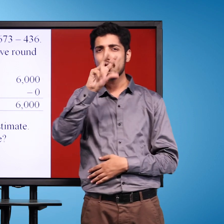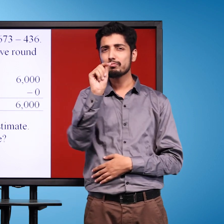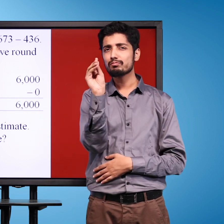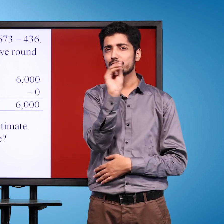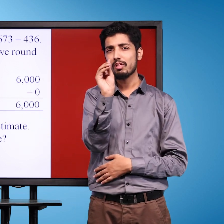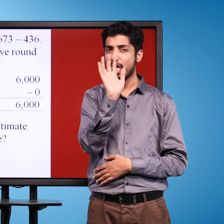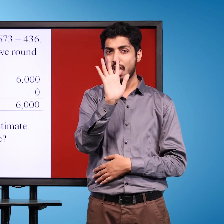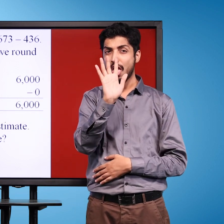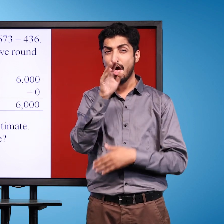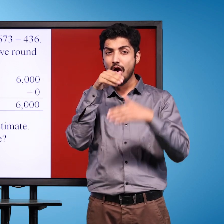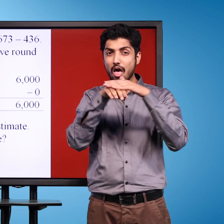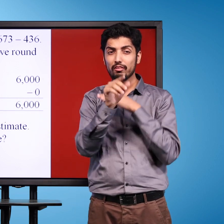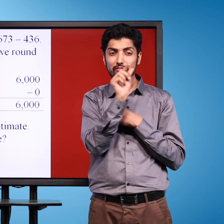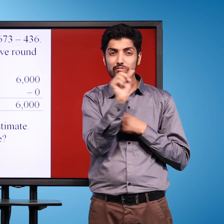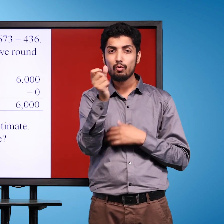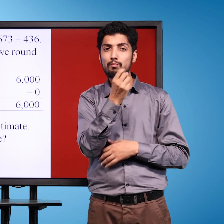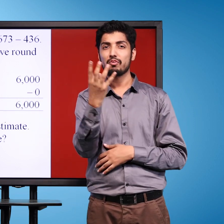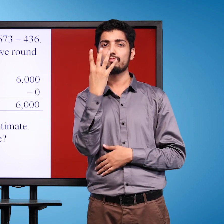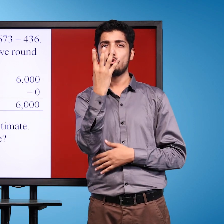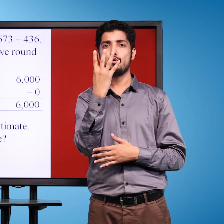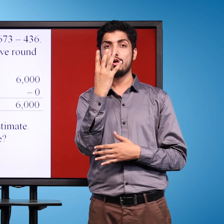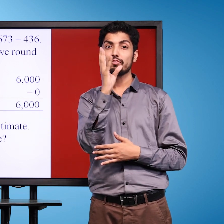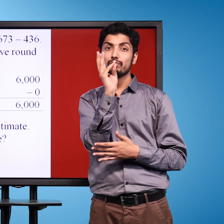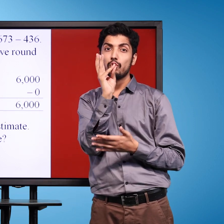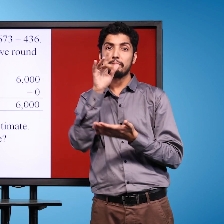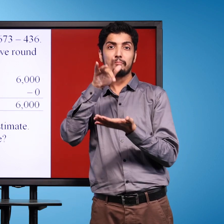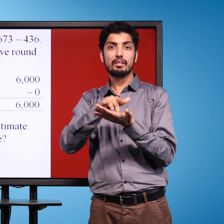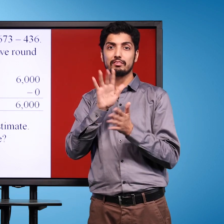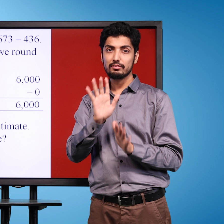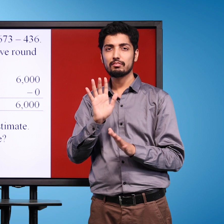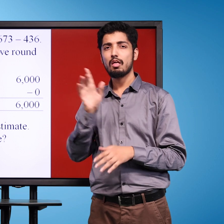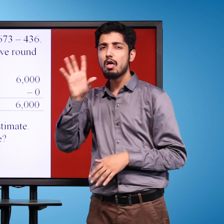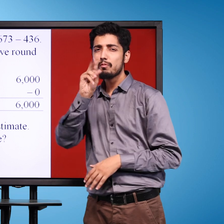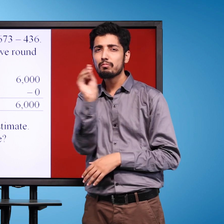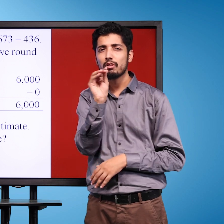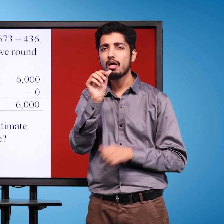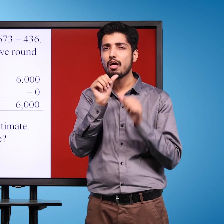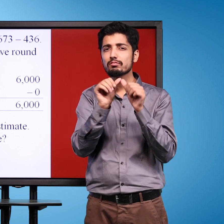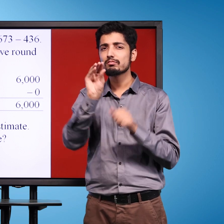Solution. To begin with, we round off to thousands. Why?